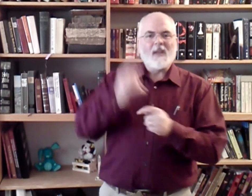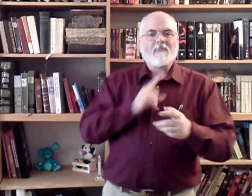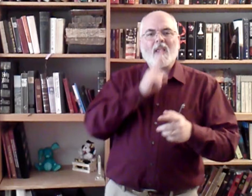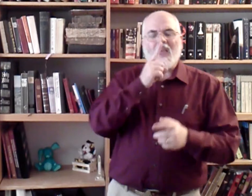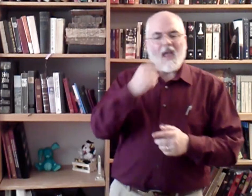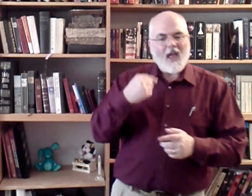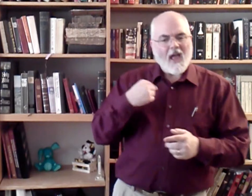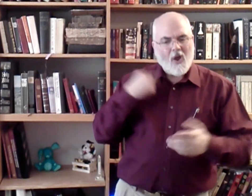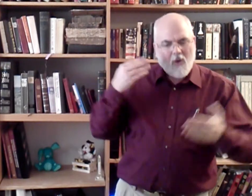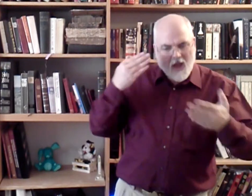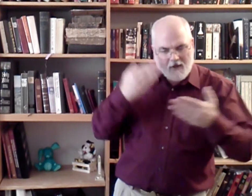O